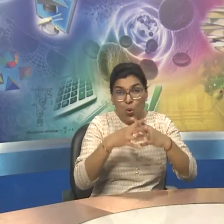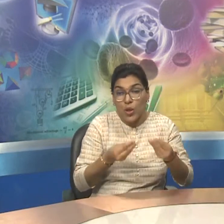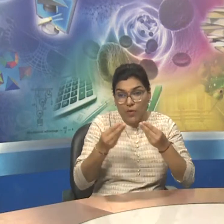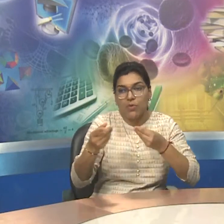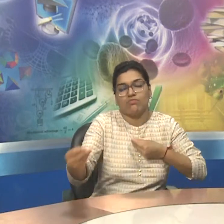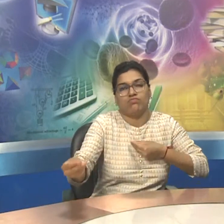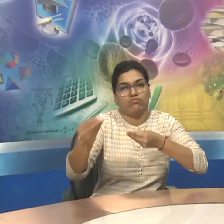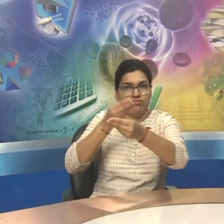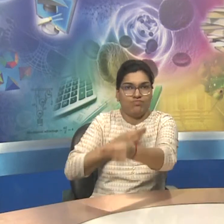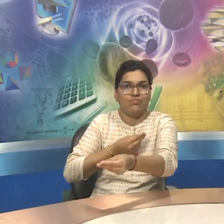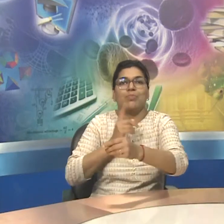certain rights